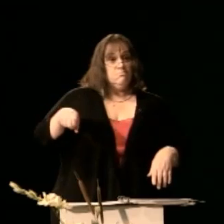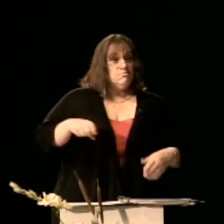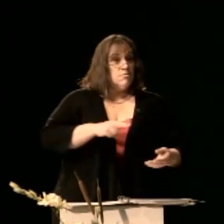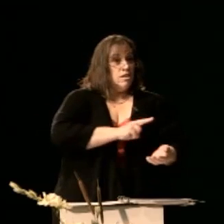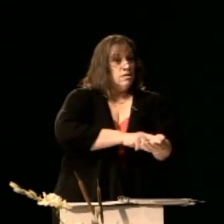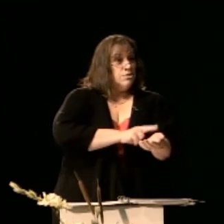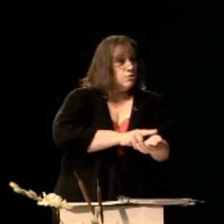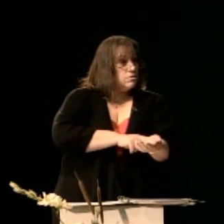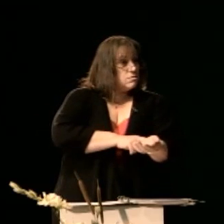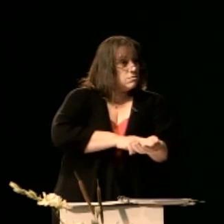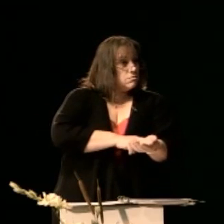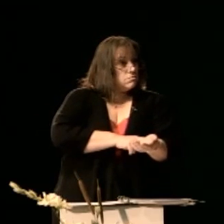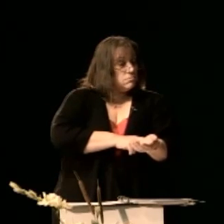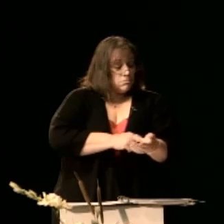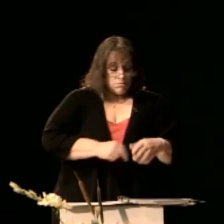I need the nurse.